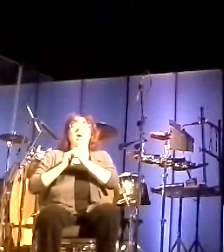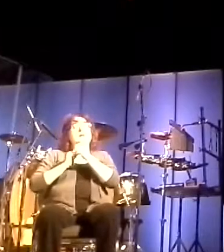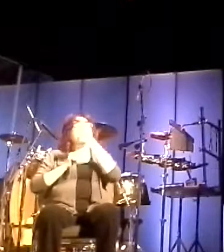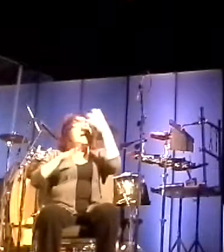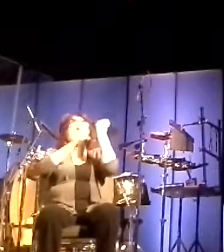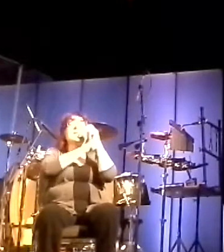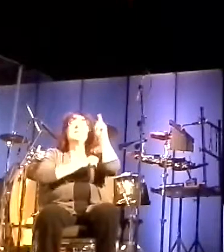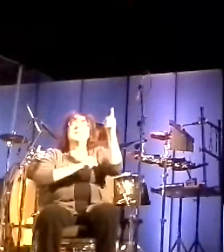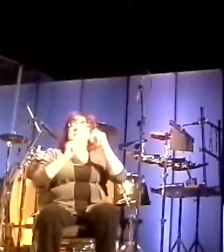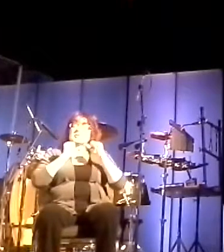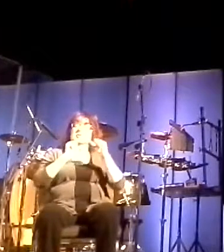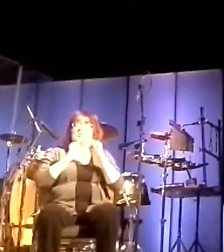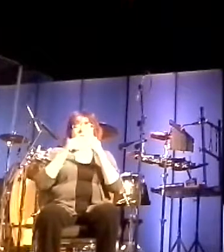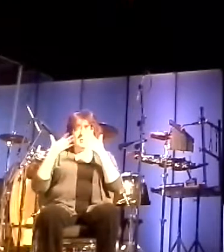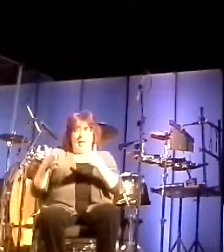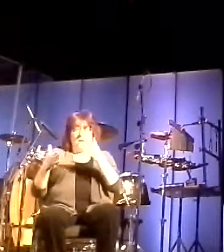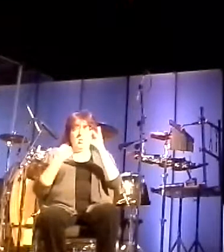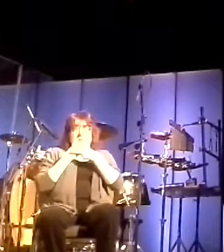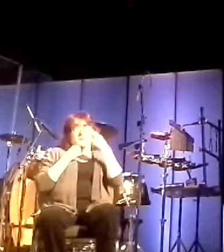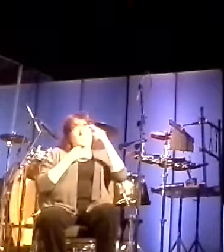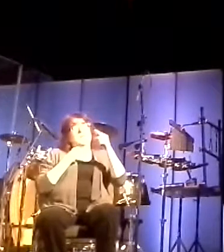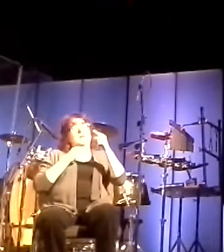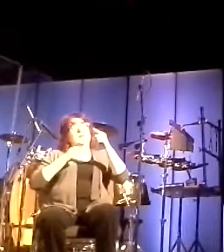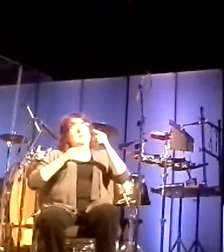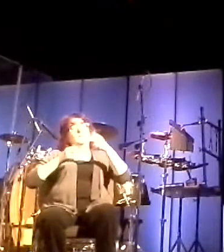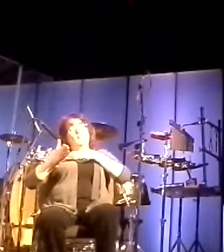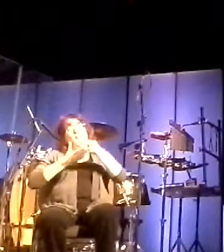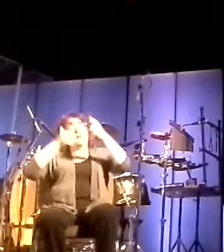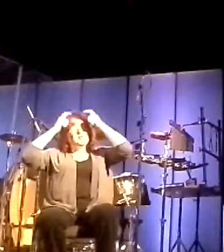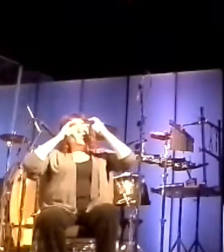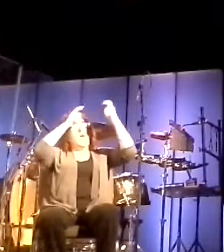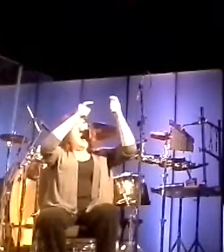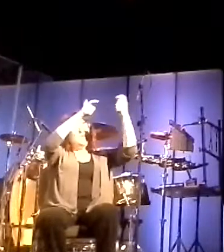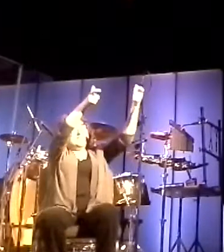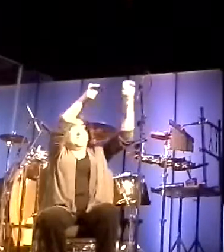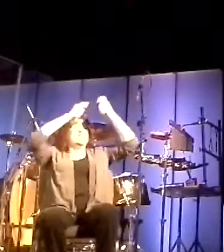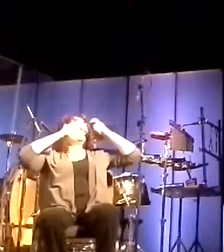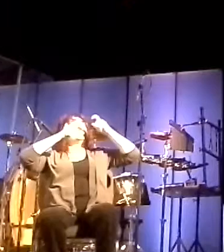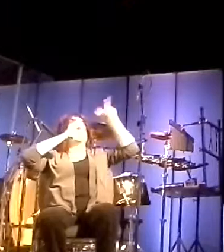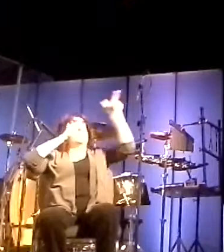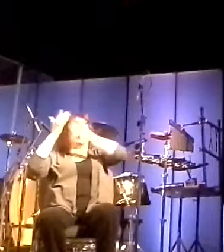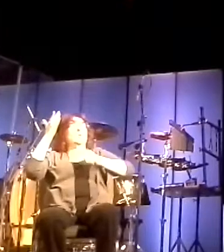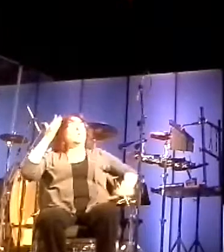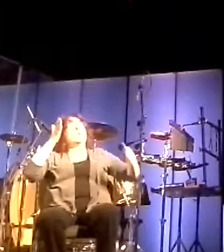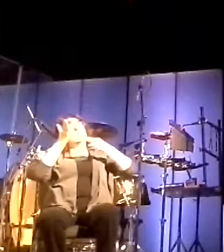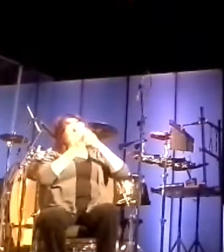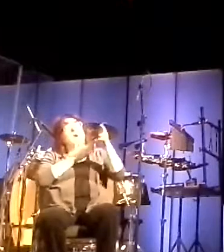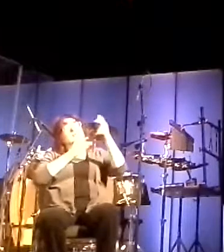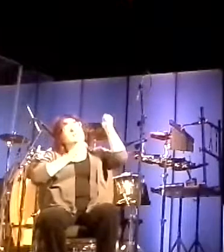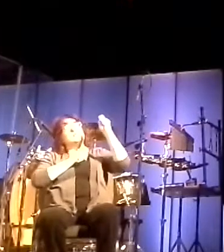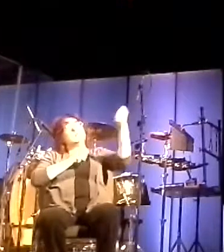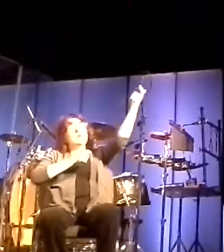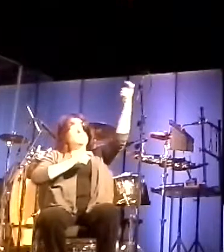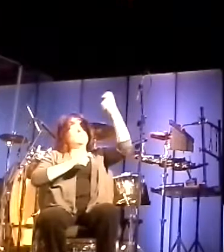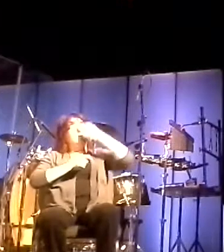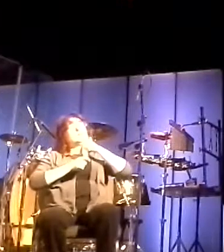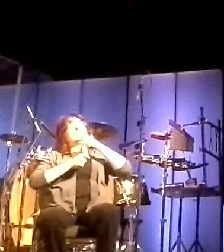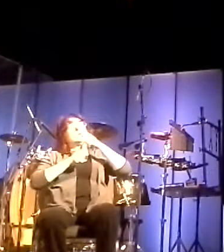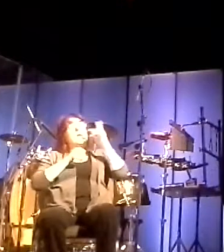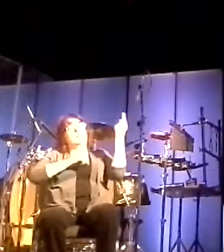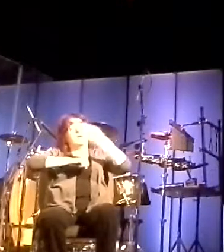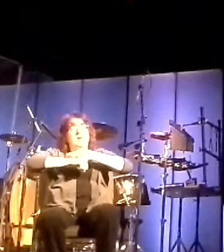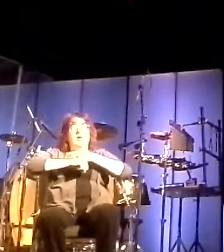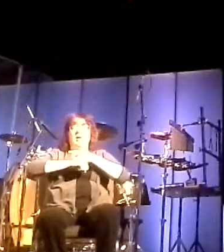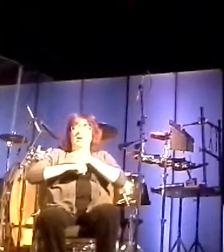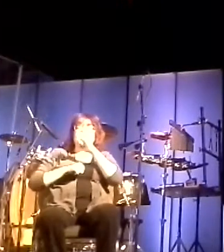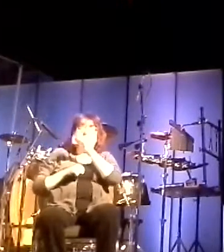the faith. And now there is in store for me a crown of righteousness. And look who's giving this crown to him, which the Lord, the righteous judge, will reward to me on that